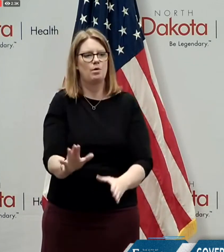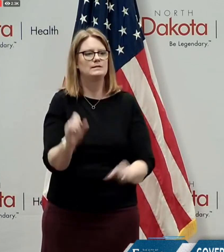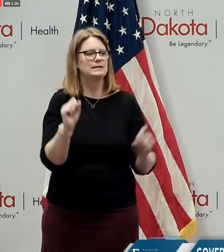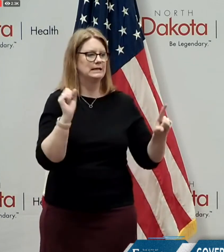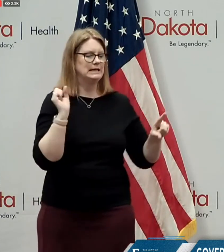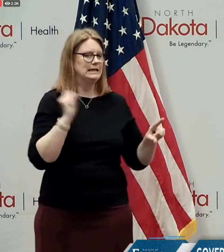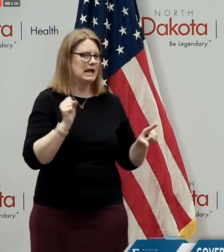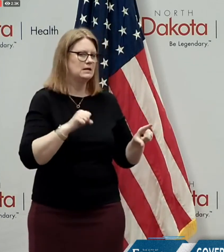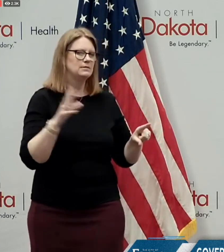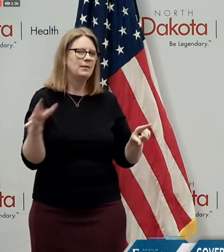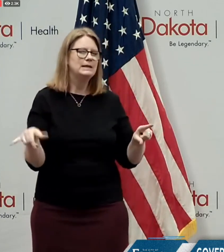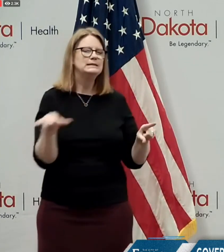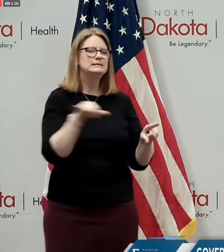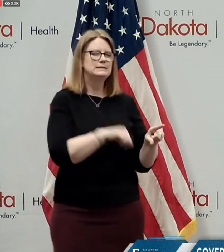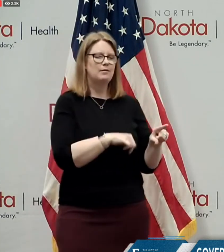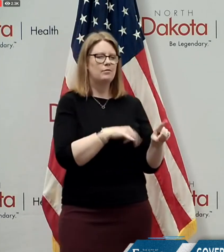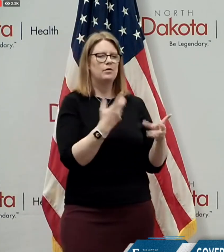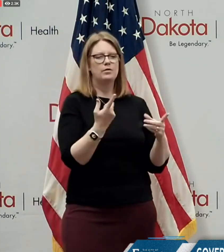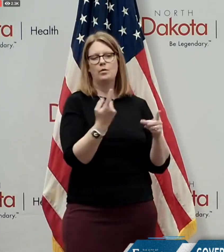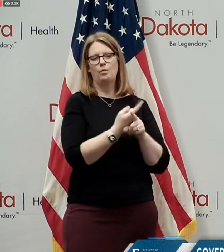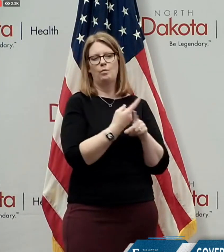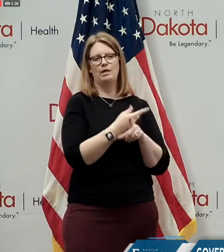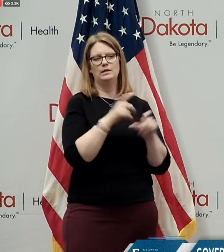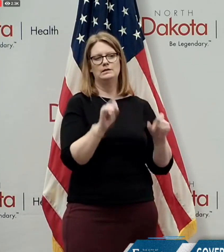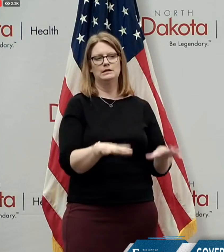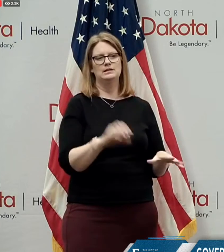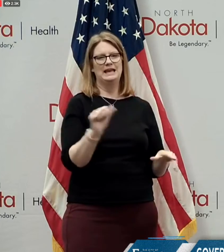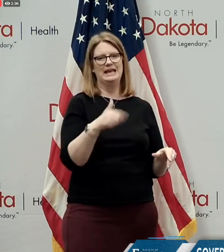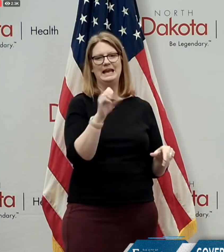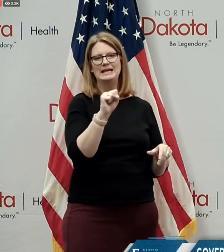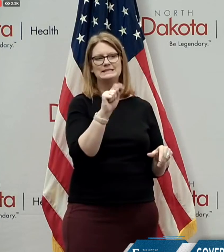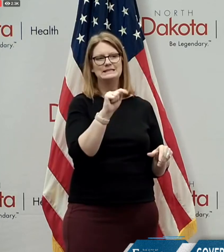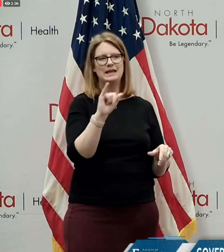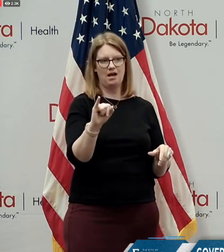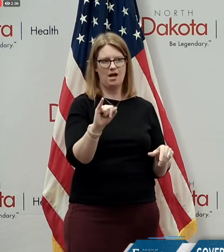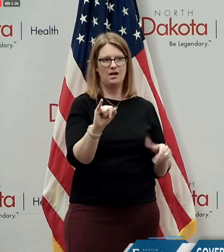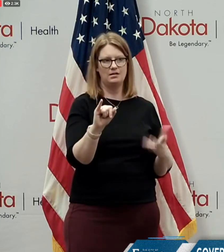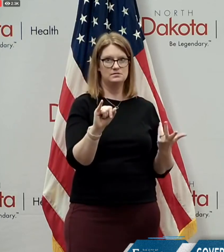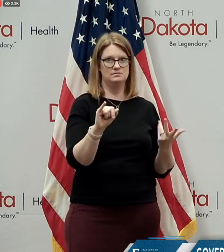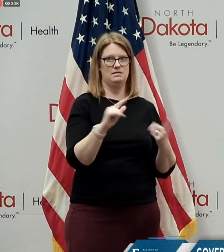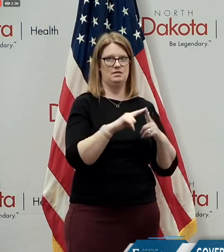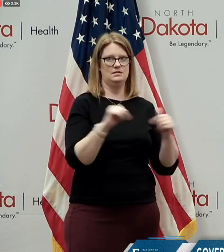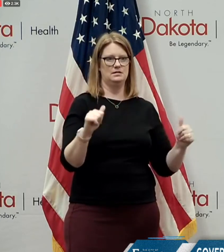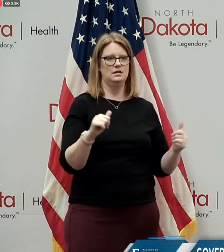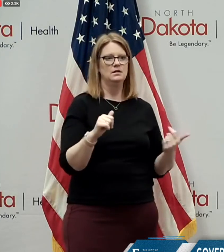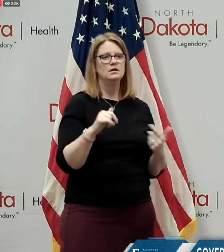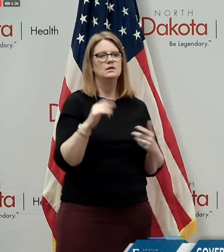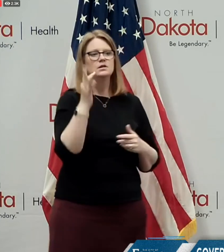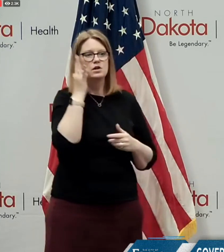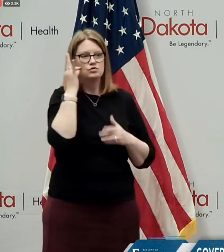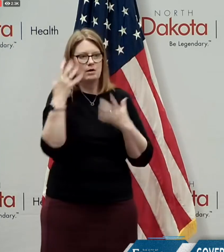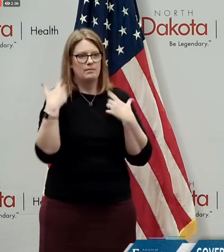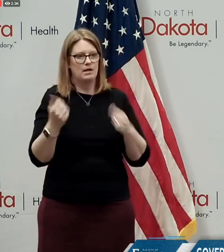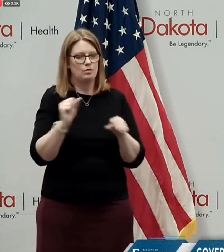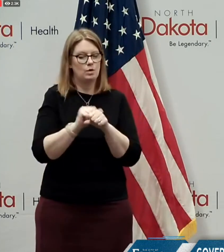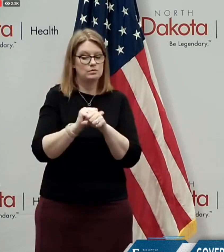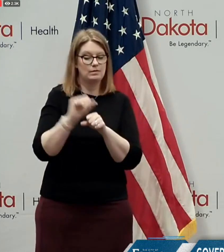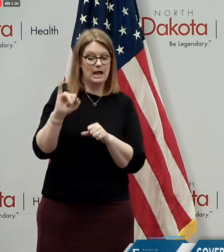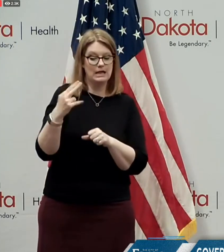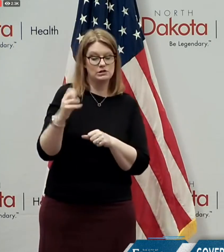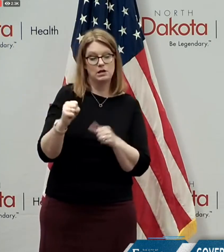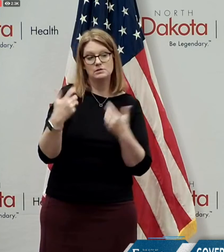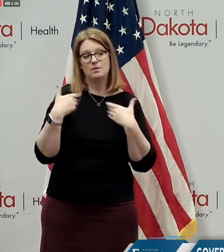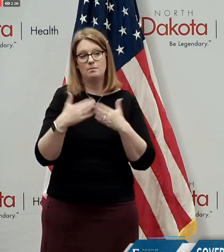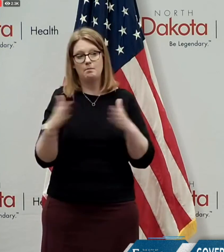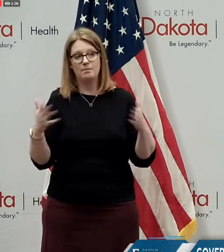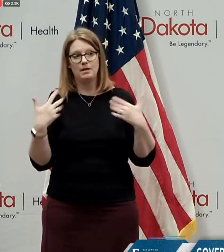it'd be similar to how we do regular testing for any STIs or anything that we do. The Tribal Health Department works with IHS and Public Health Nursing,